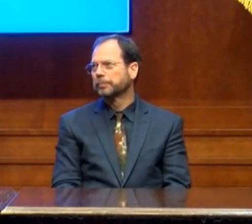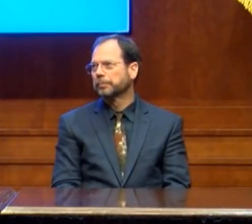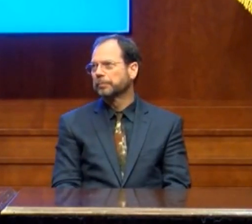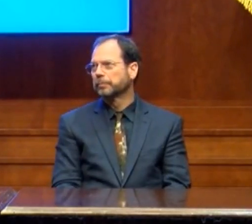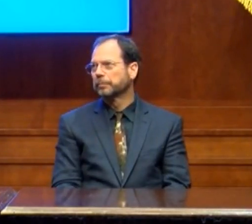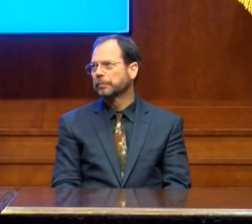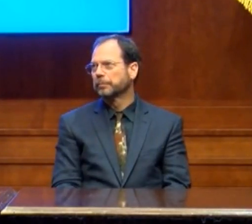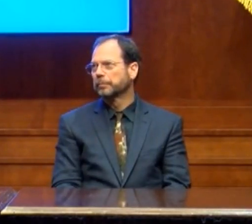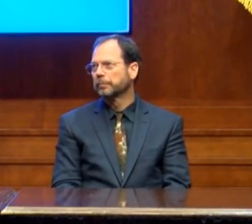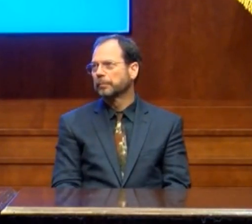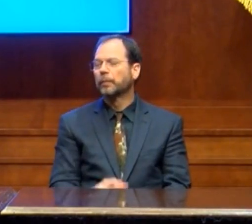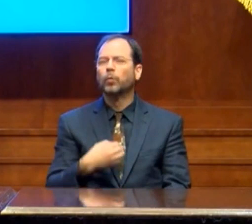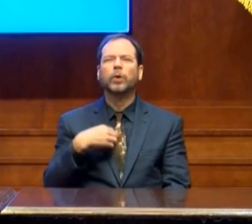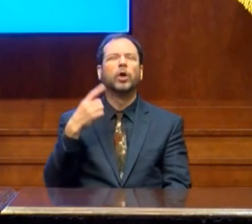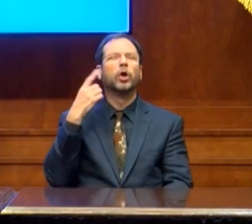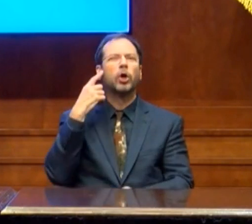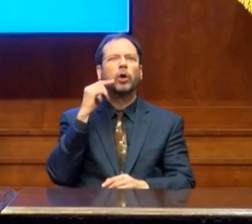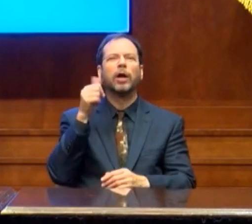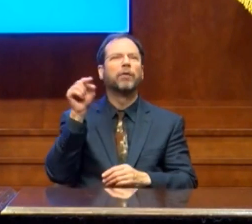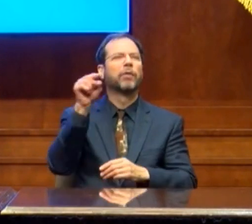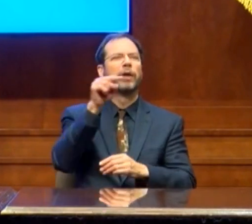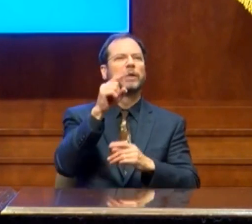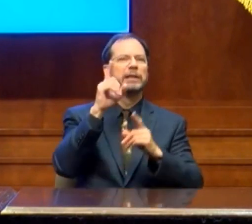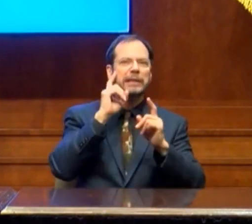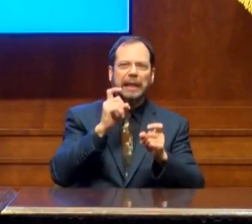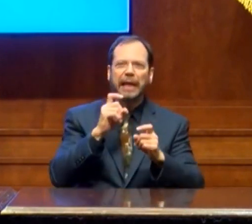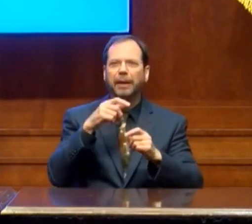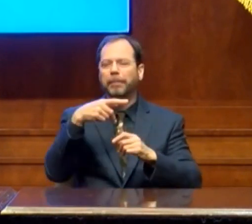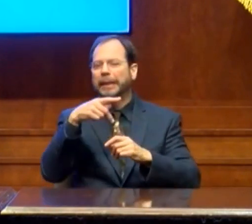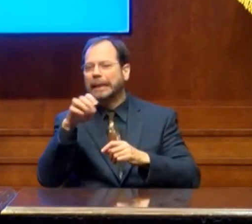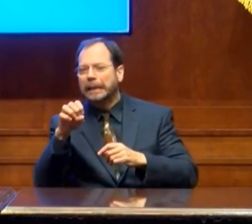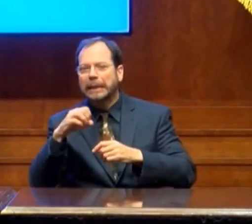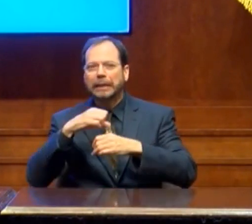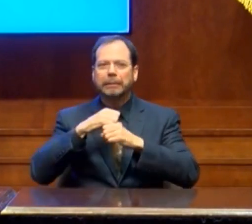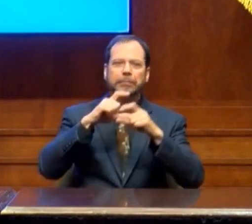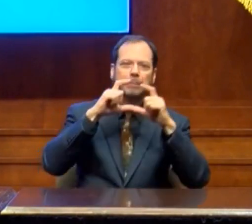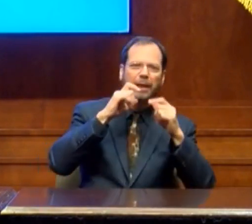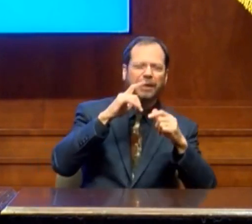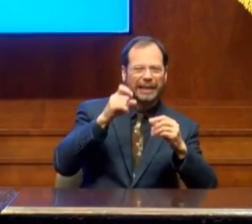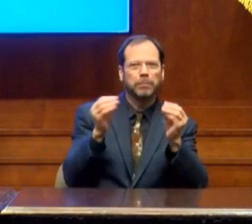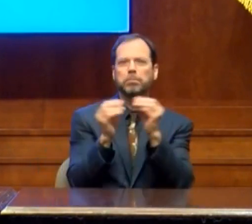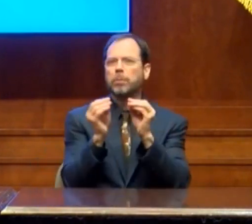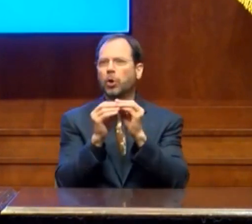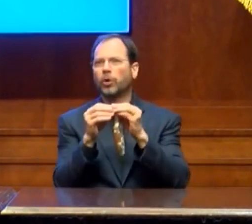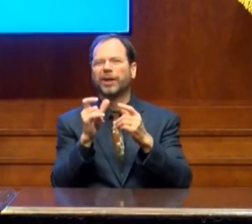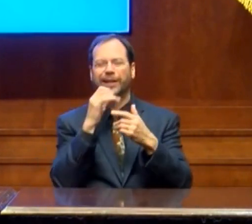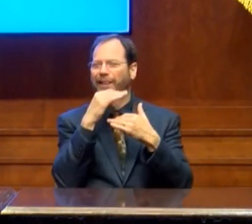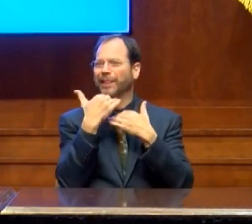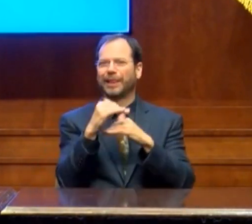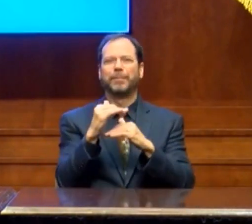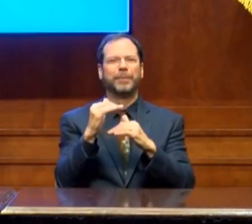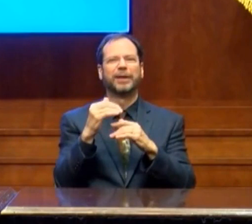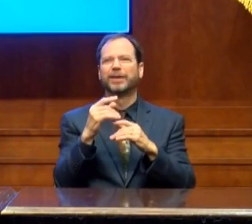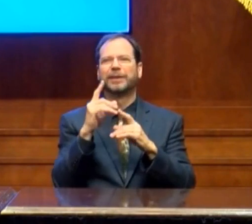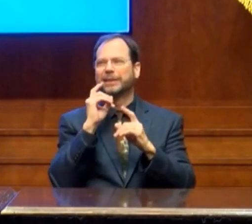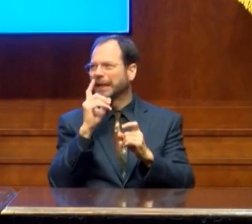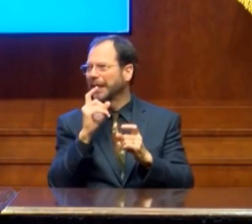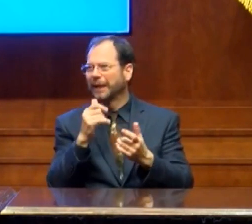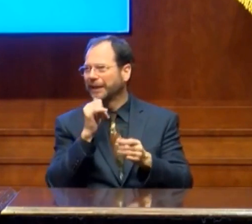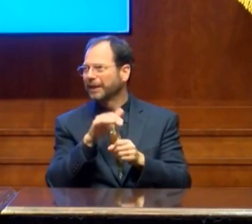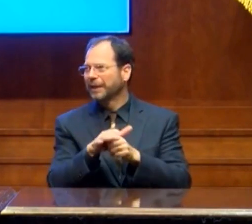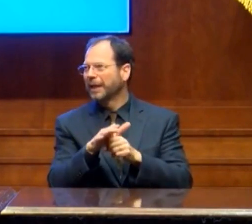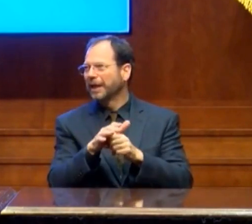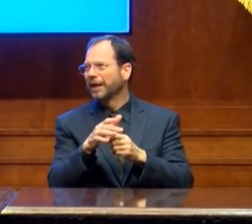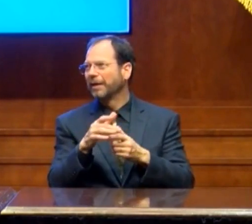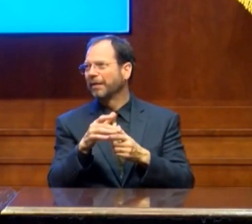We've heard from local officials, that tests and PPE are really the things they really need more of. And just with limited testing, that it's likely the number of